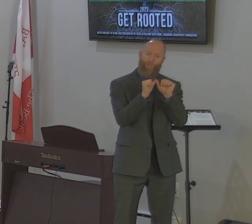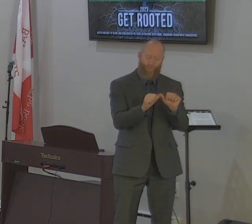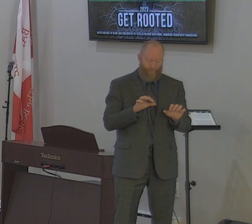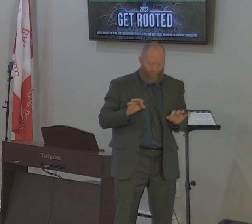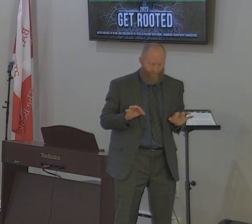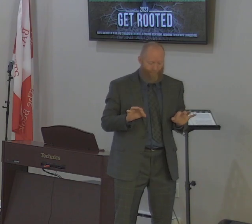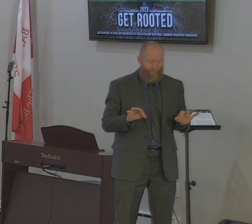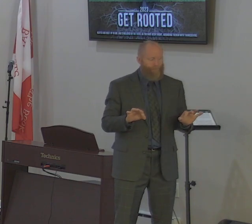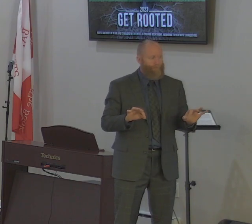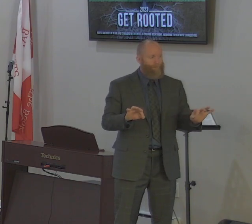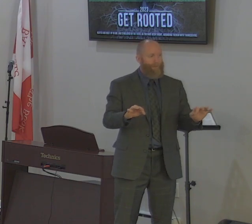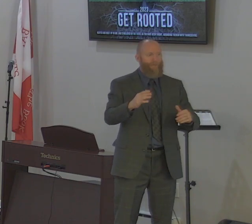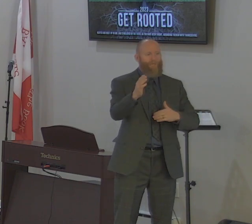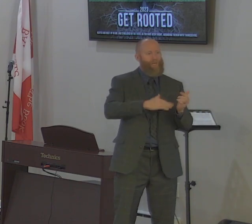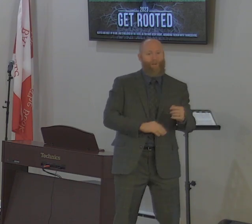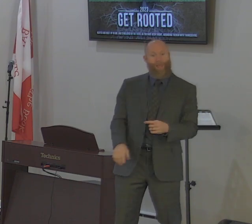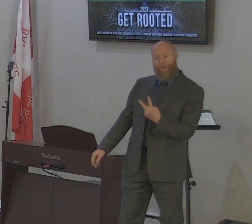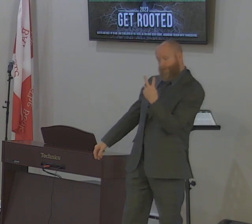faith.